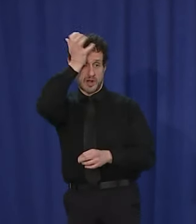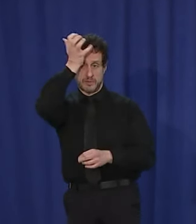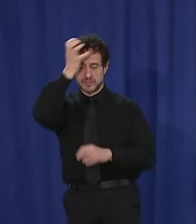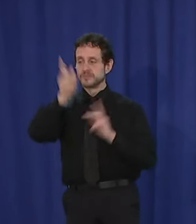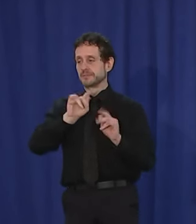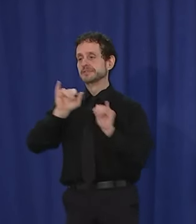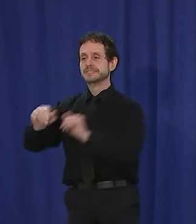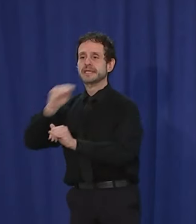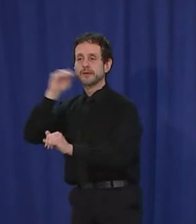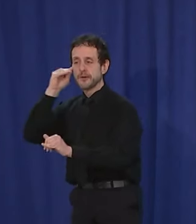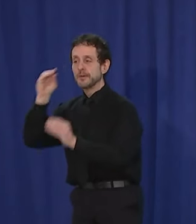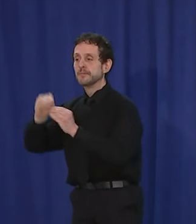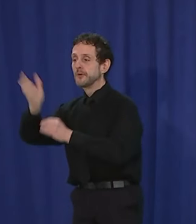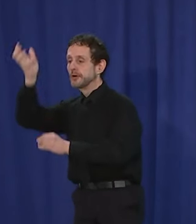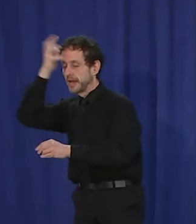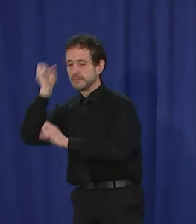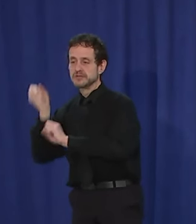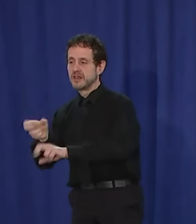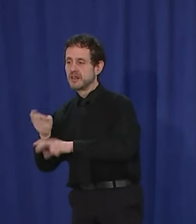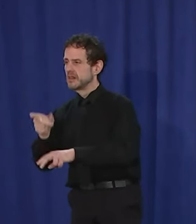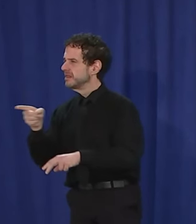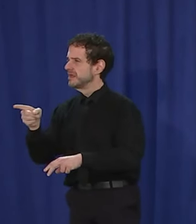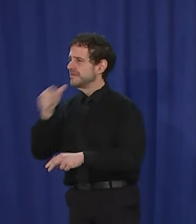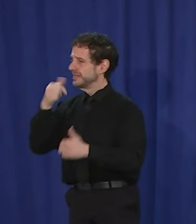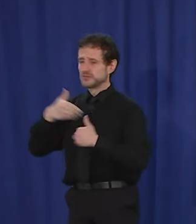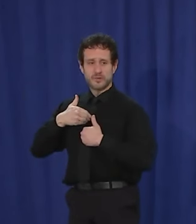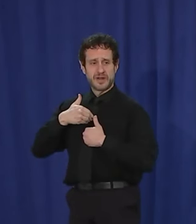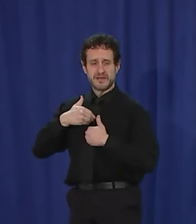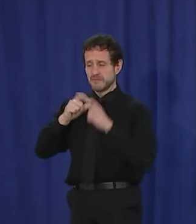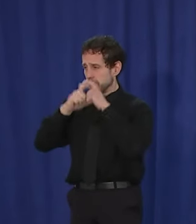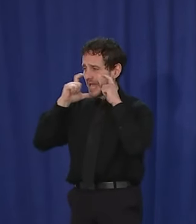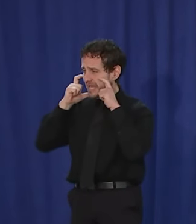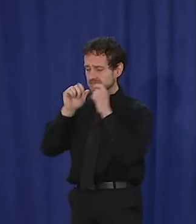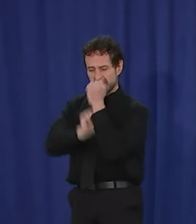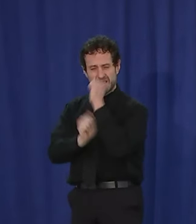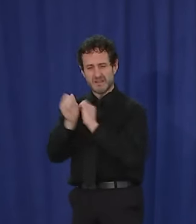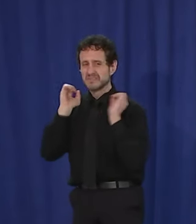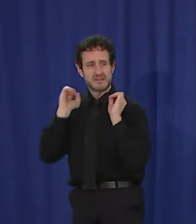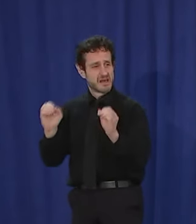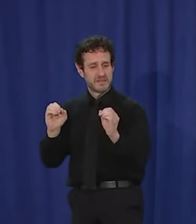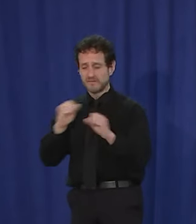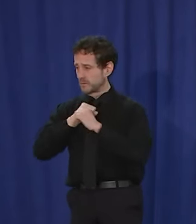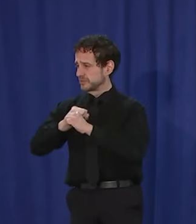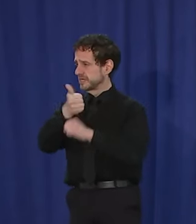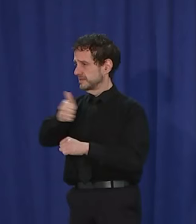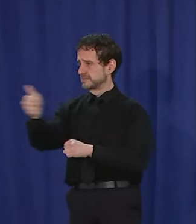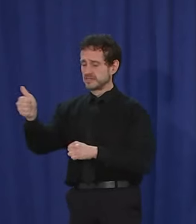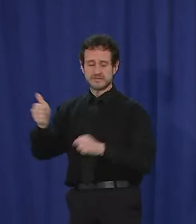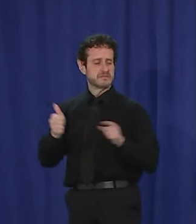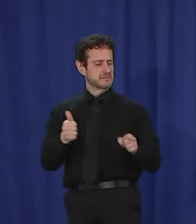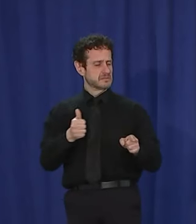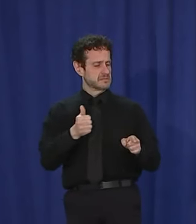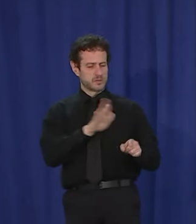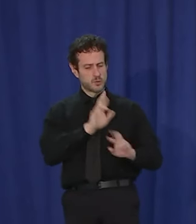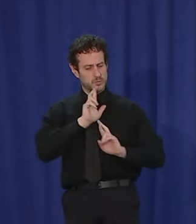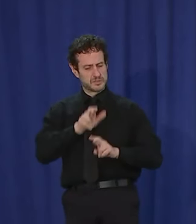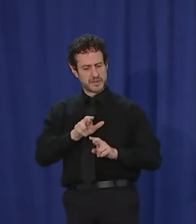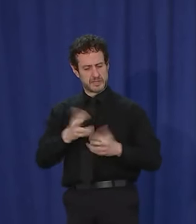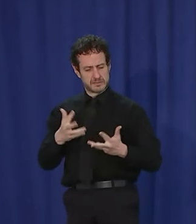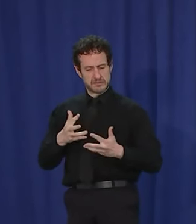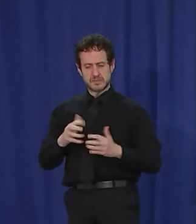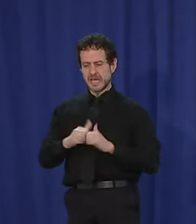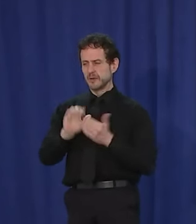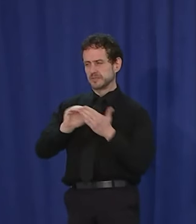staying at home, yeah. And they're saying they have not been given masks, gloves, or protective equipment. What is your response to that, and how is the